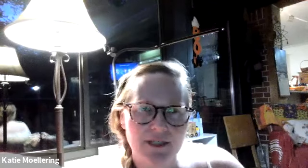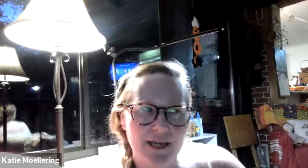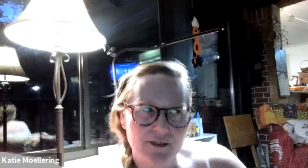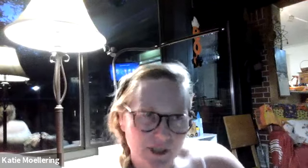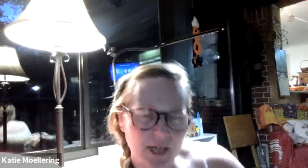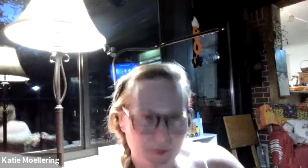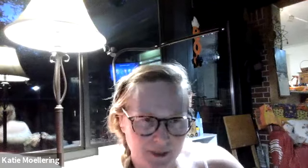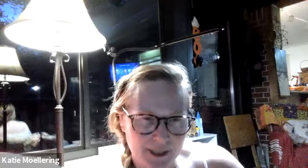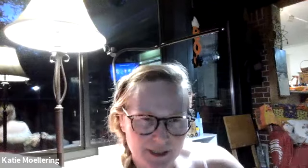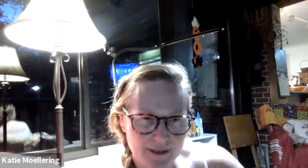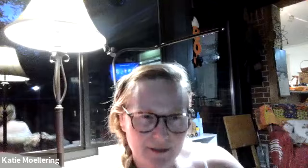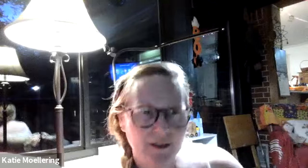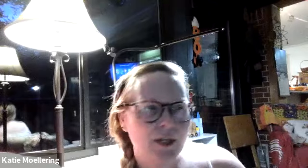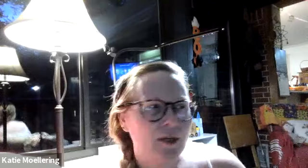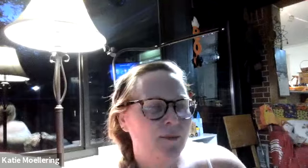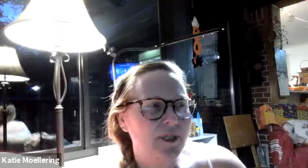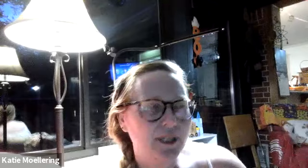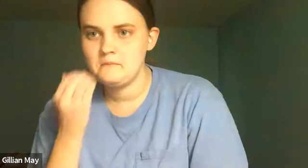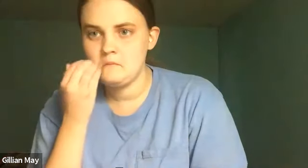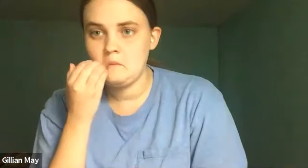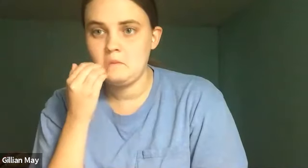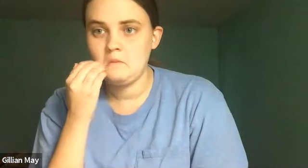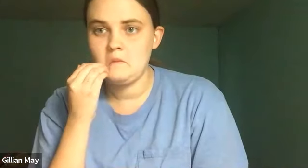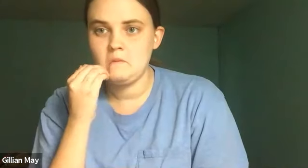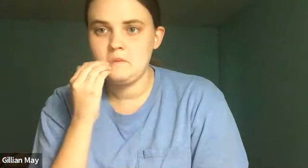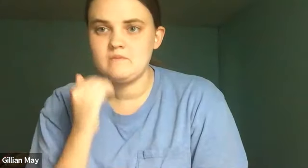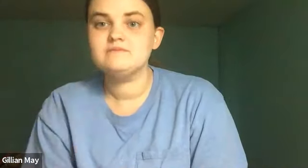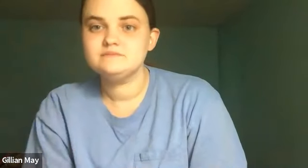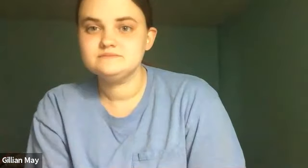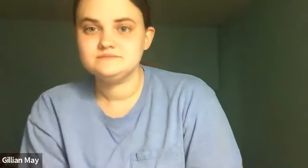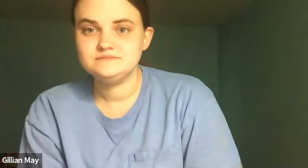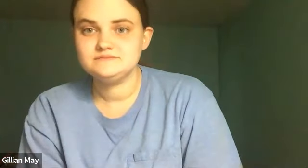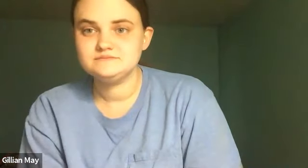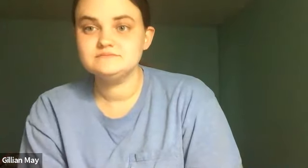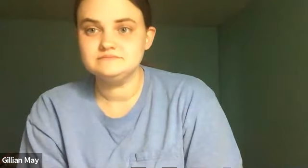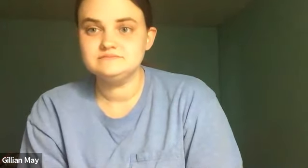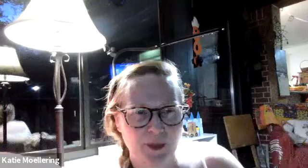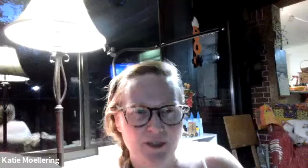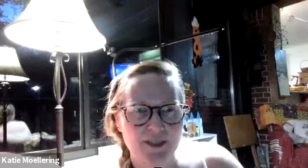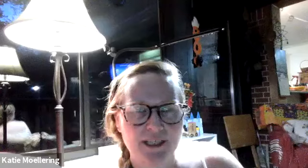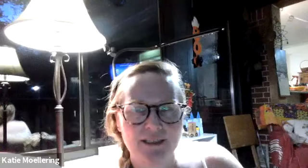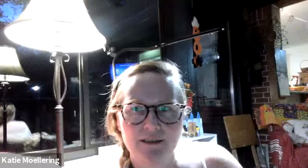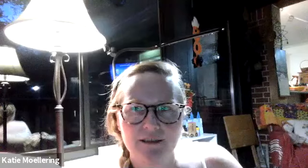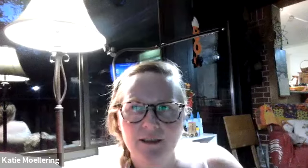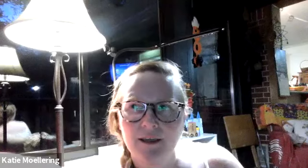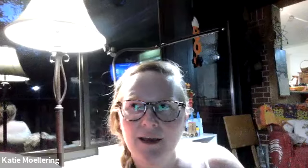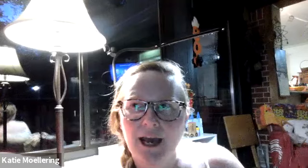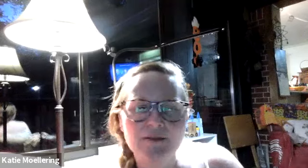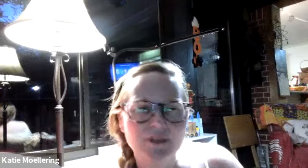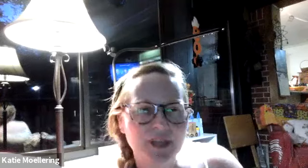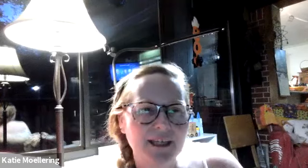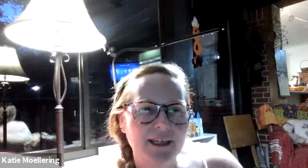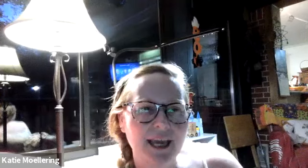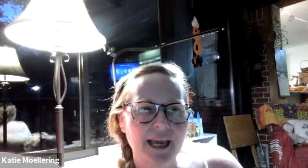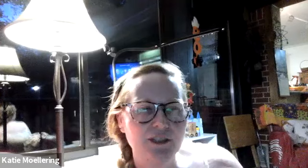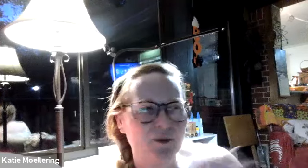us extra capabilities. But like when I try to assign you as another person, I have to like add you